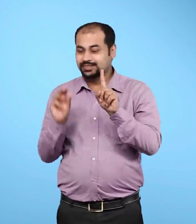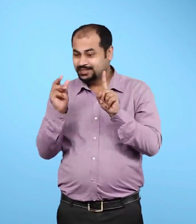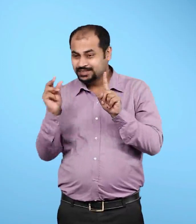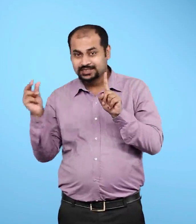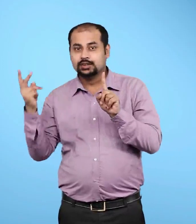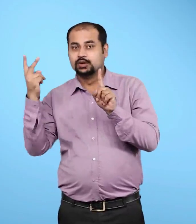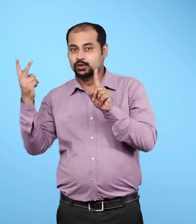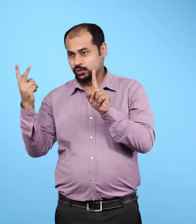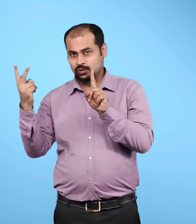beads.